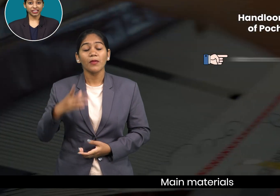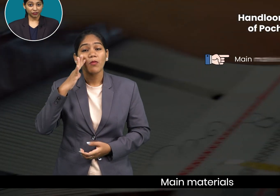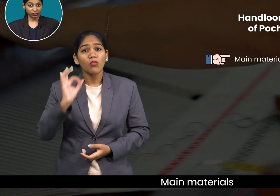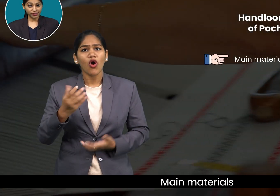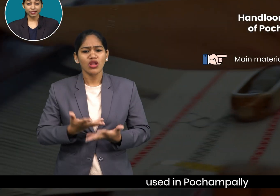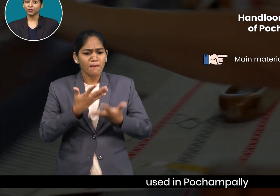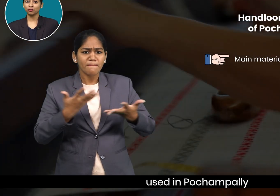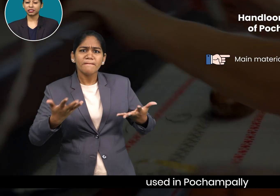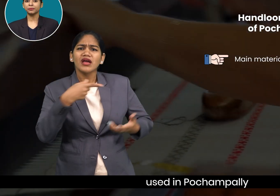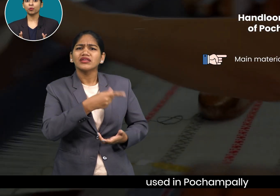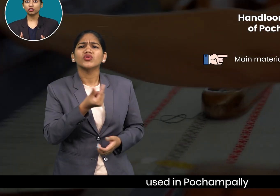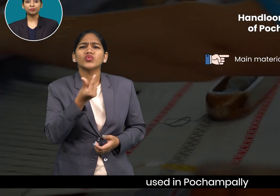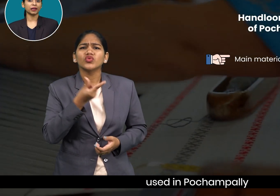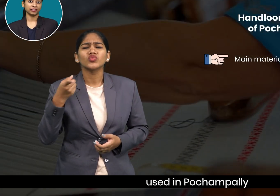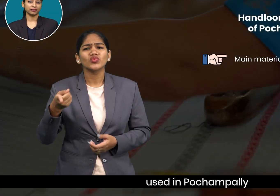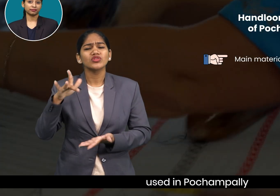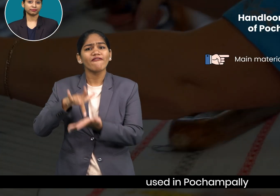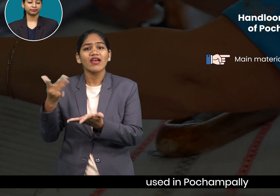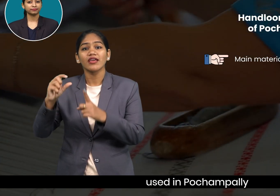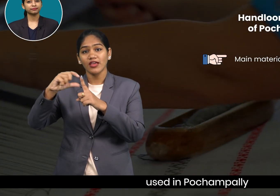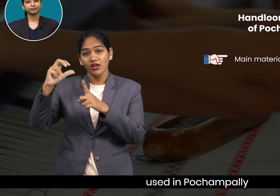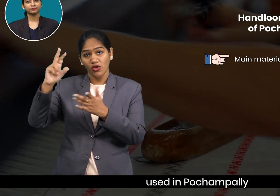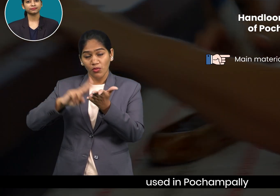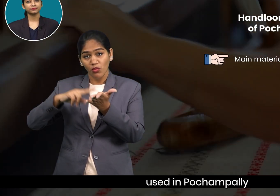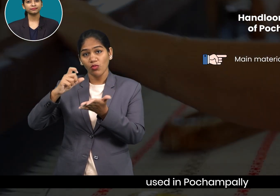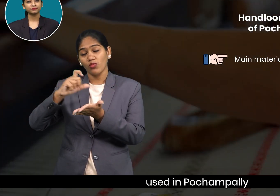main materials used in Pochampalli.